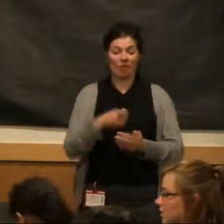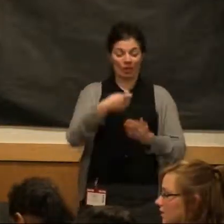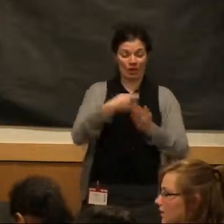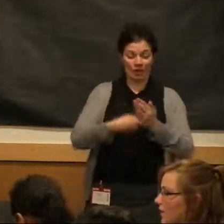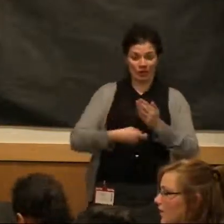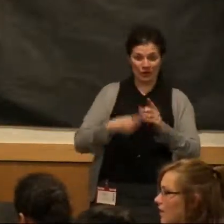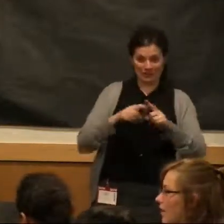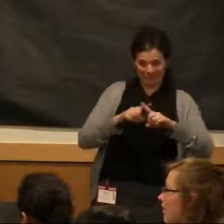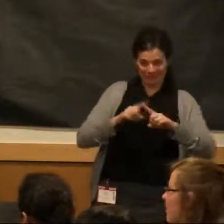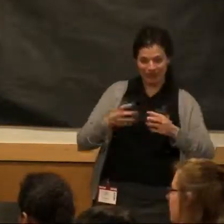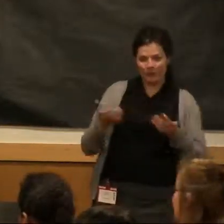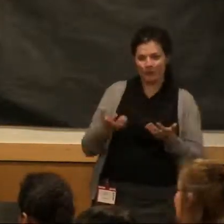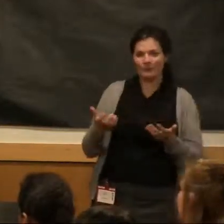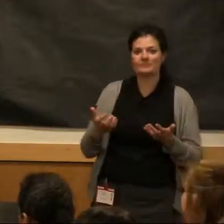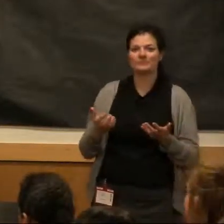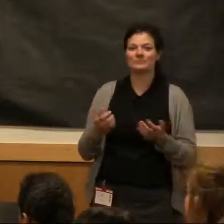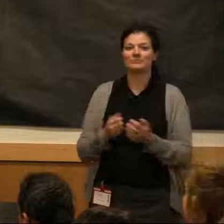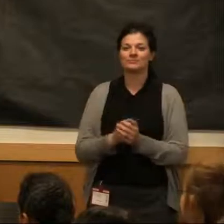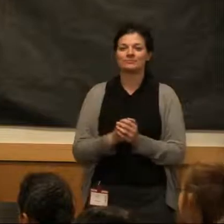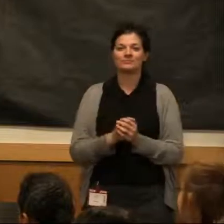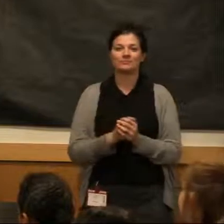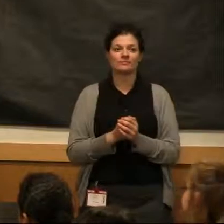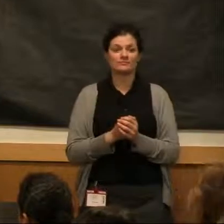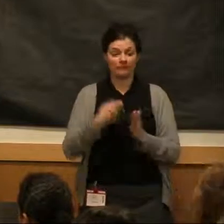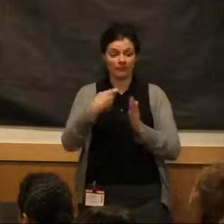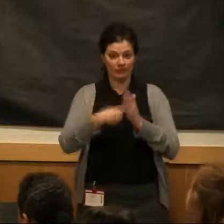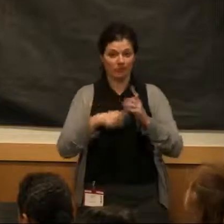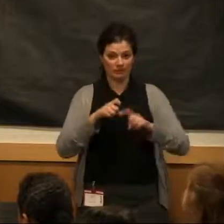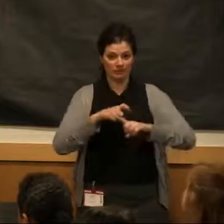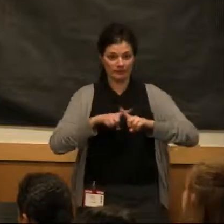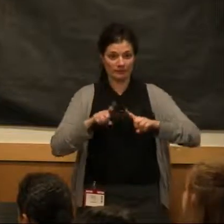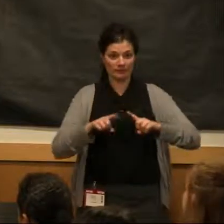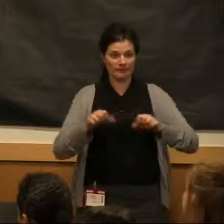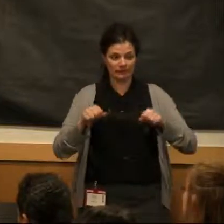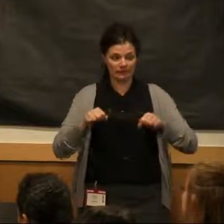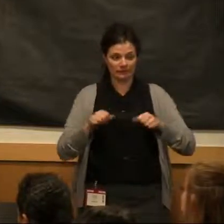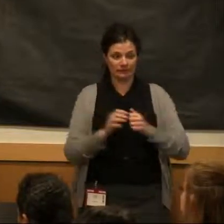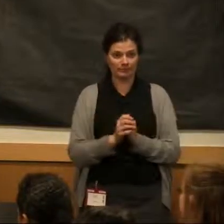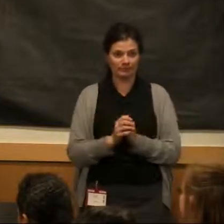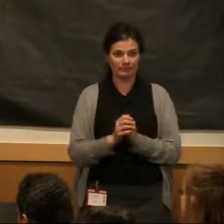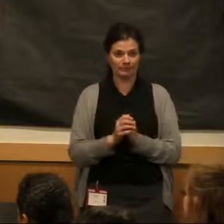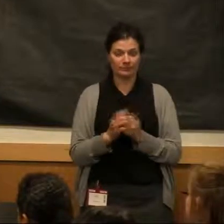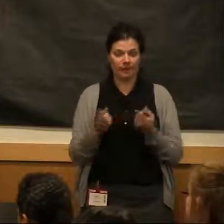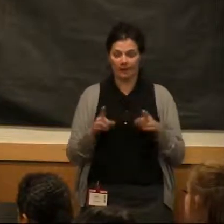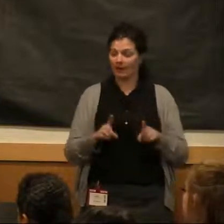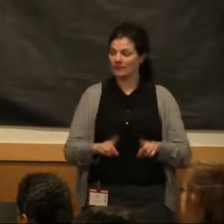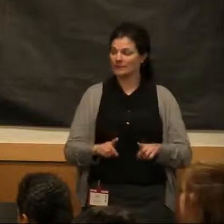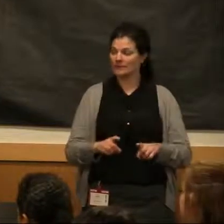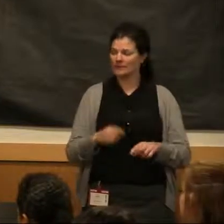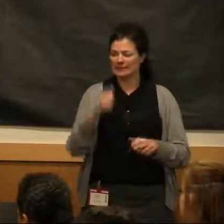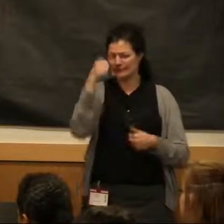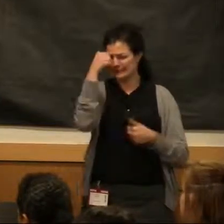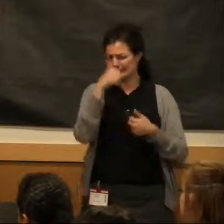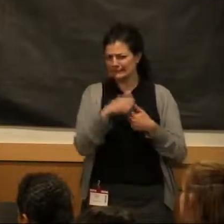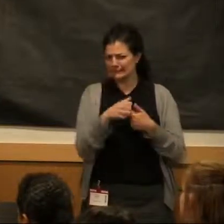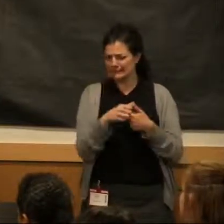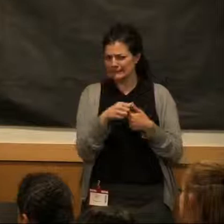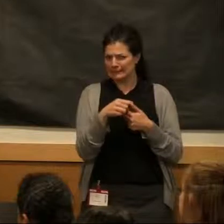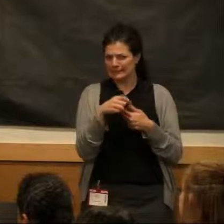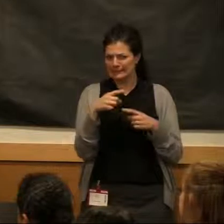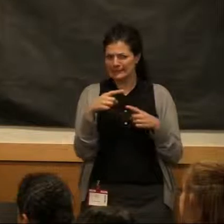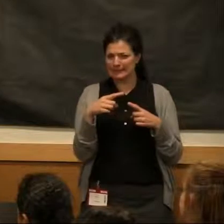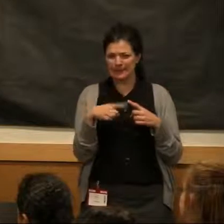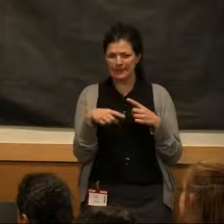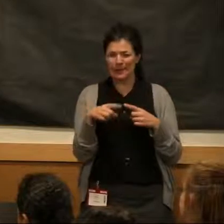There is, in like a single, double, triple, there is a cost difference. I'm not remembering off the top of my head, but I think